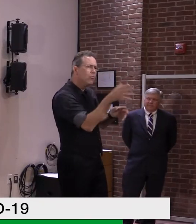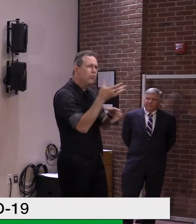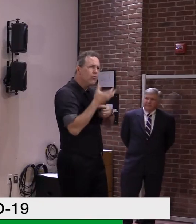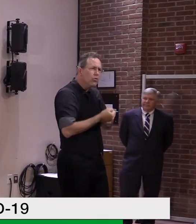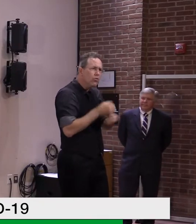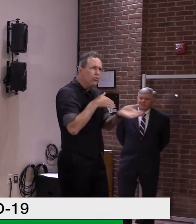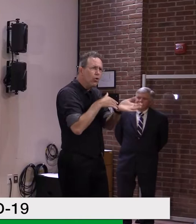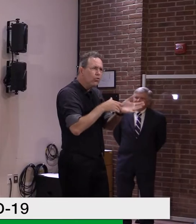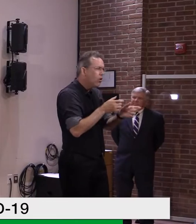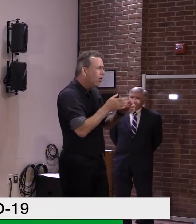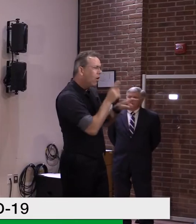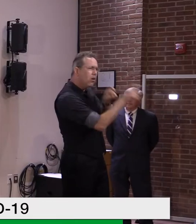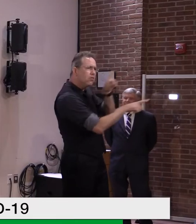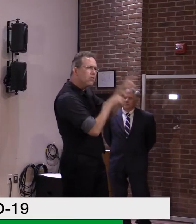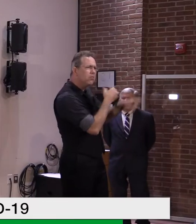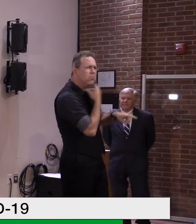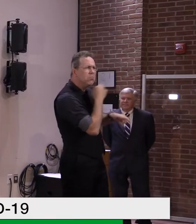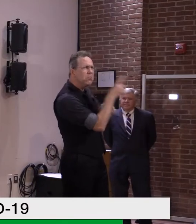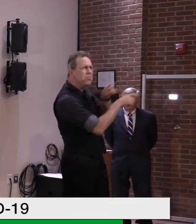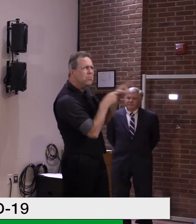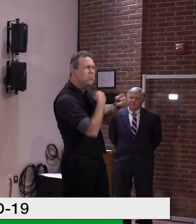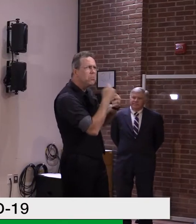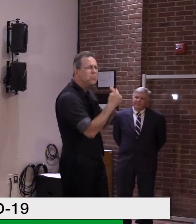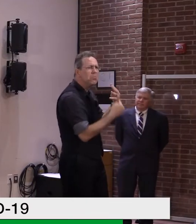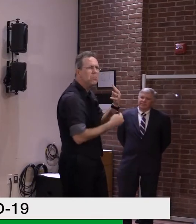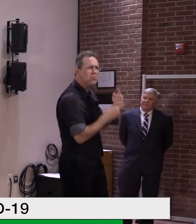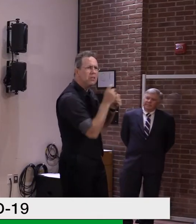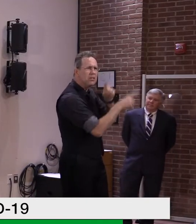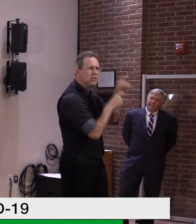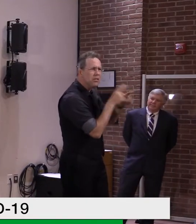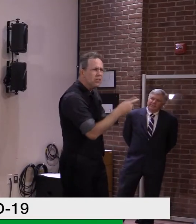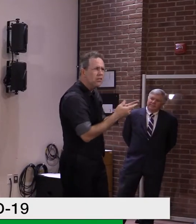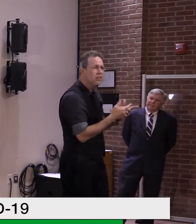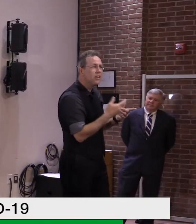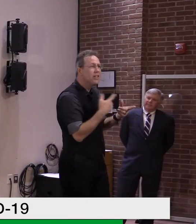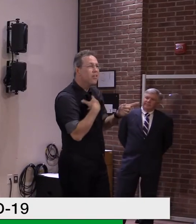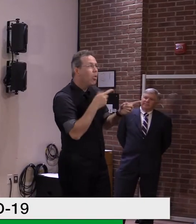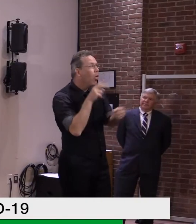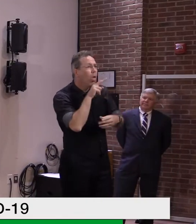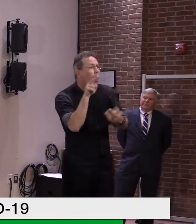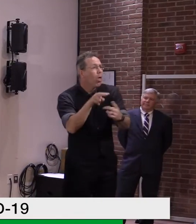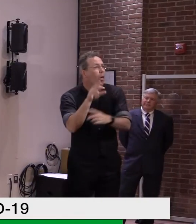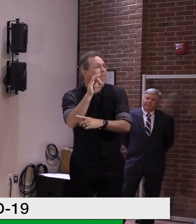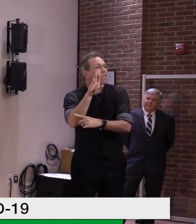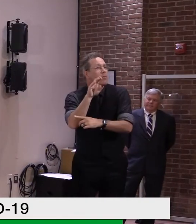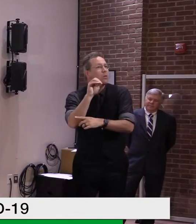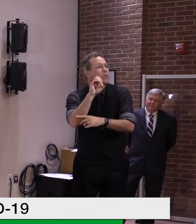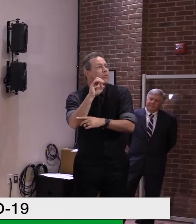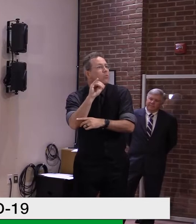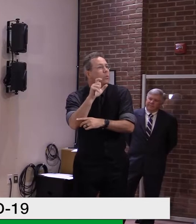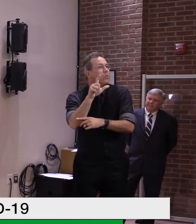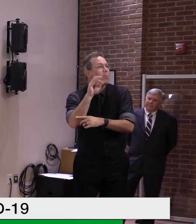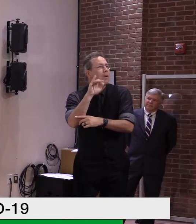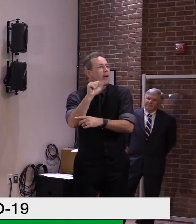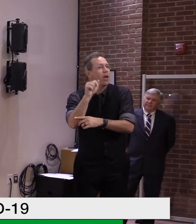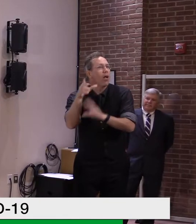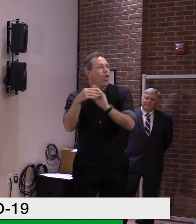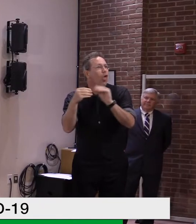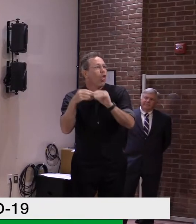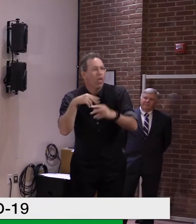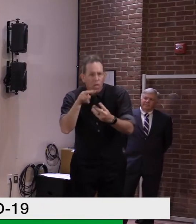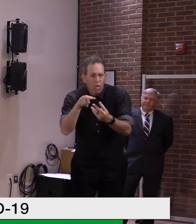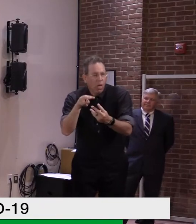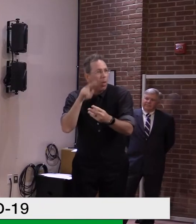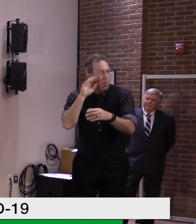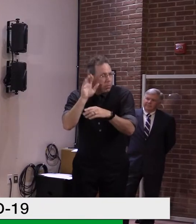you're reading something on Facebook you haven't seen anywhere else, it's probably not true. Finally, our